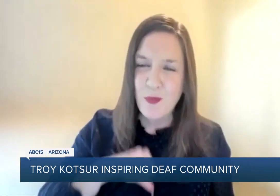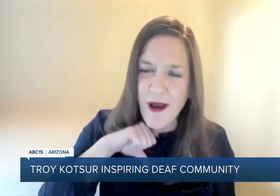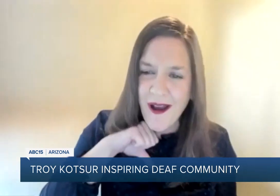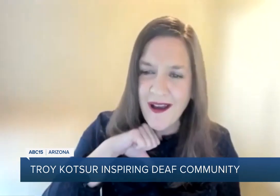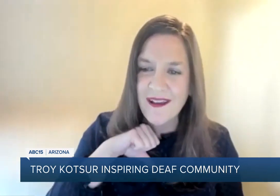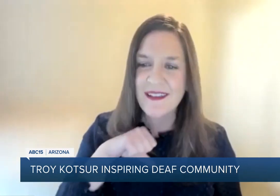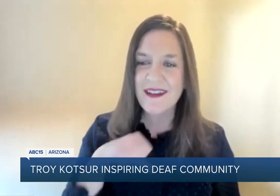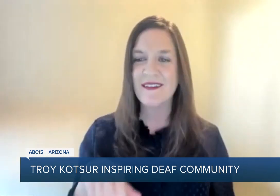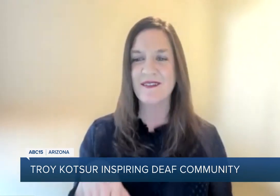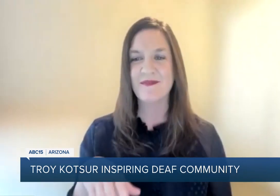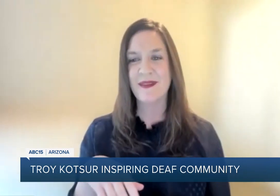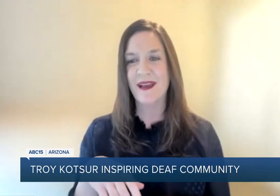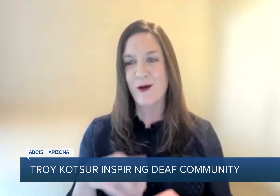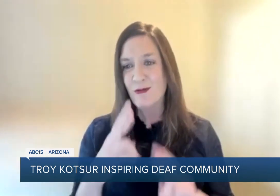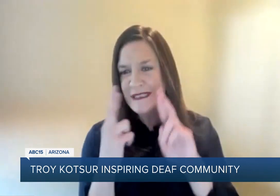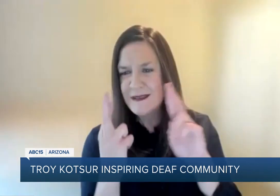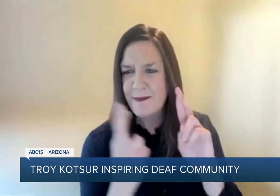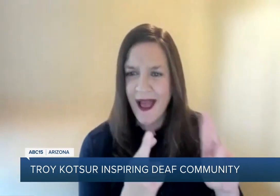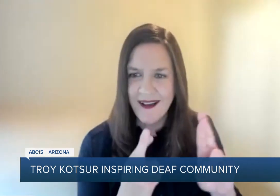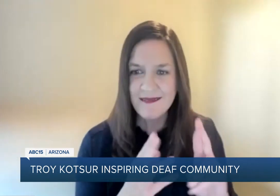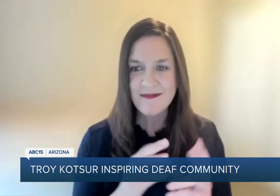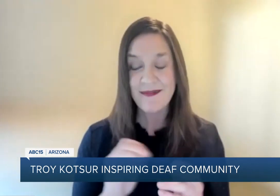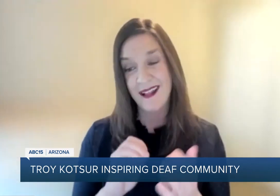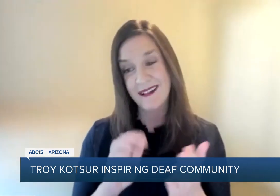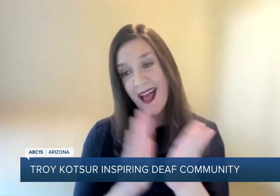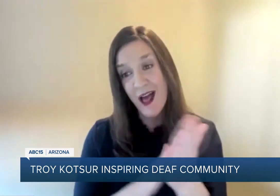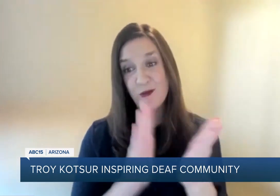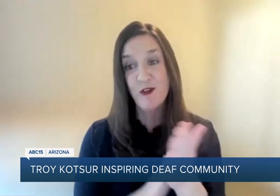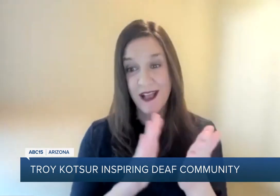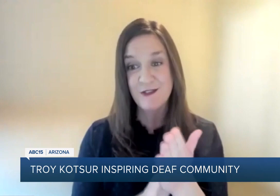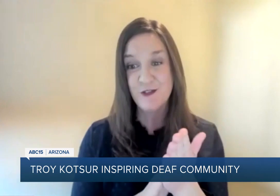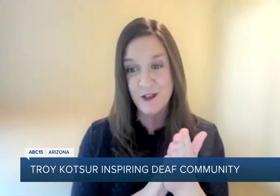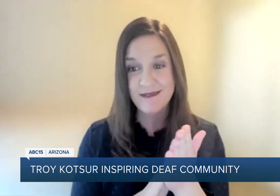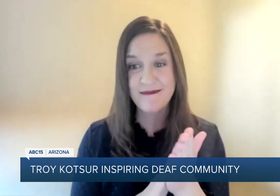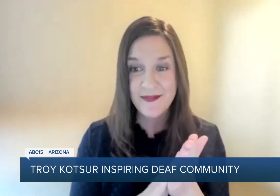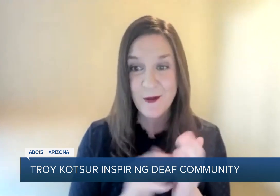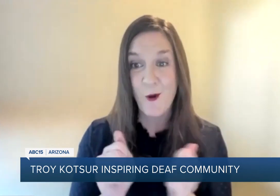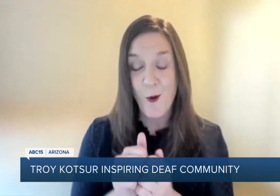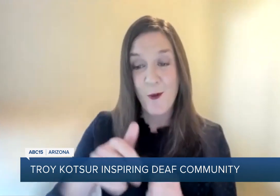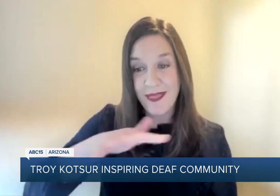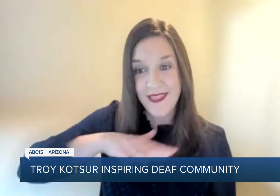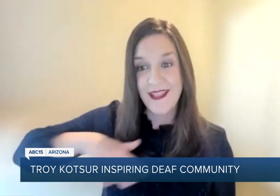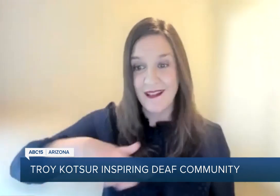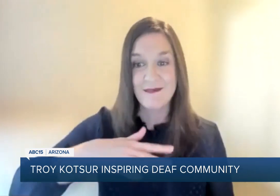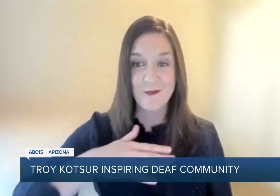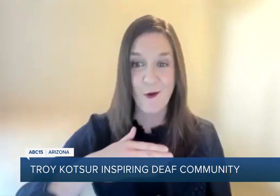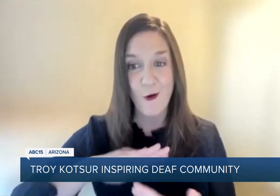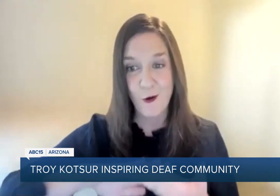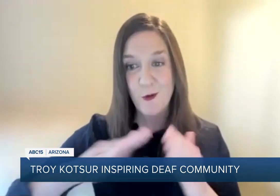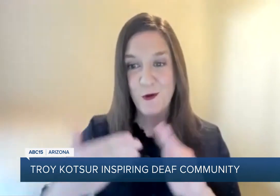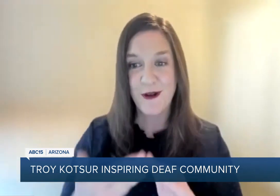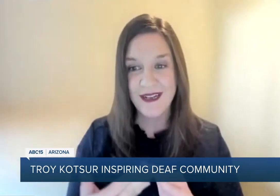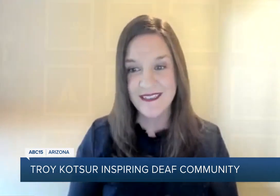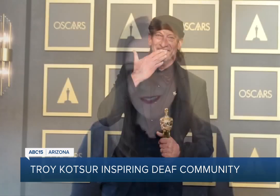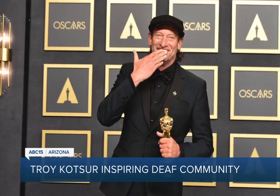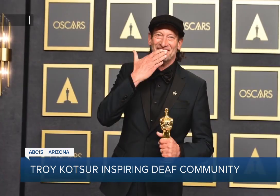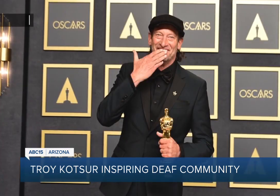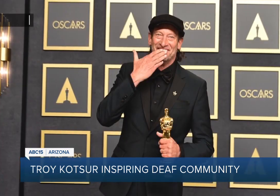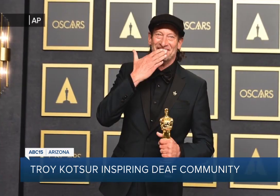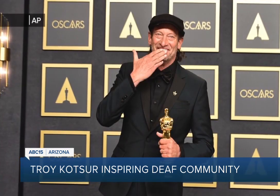Inspired so much pride and respect and admiration for the entire community. Kotsur's pursuit to